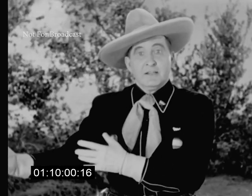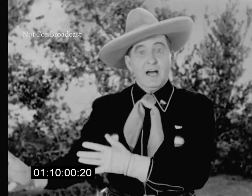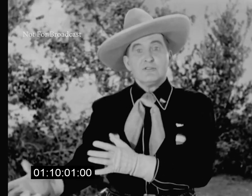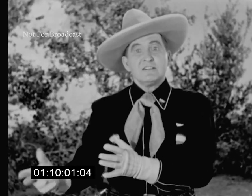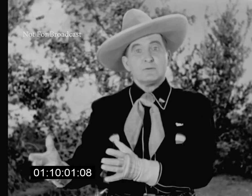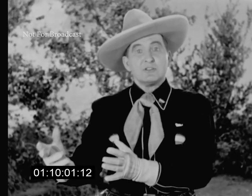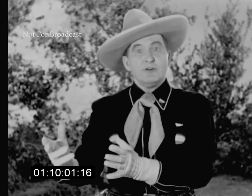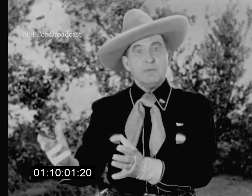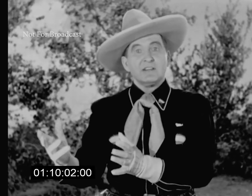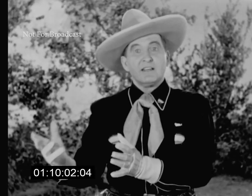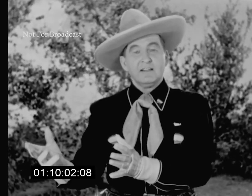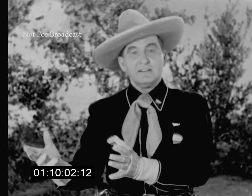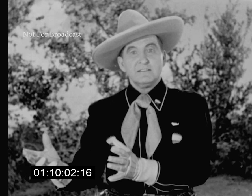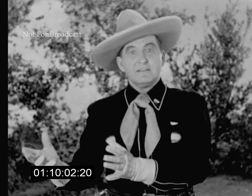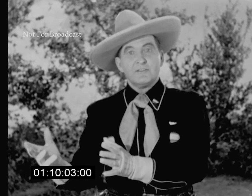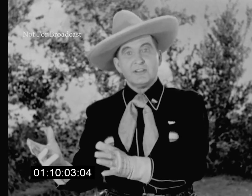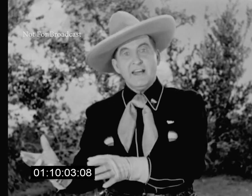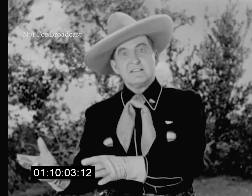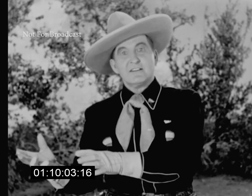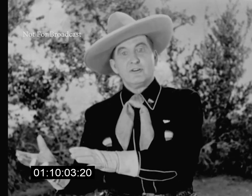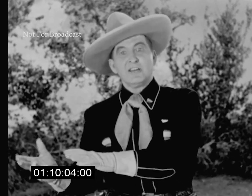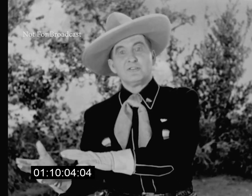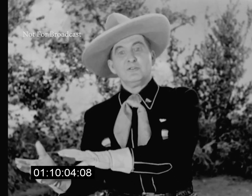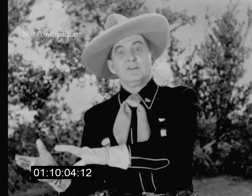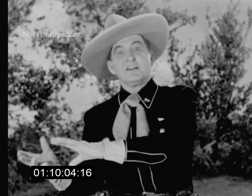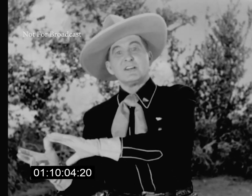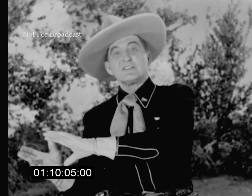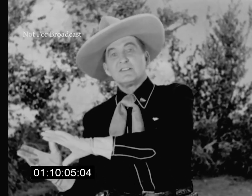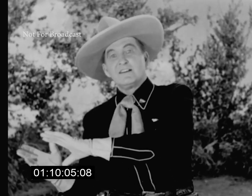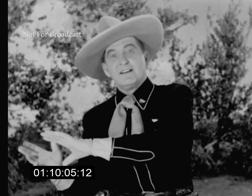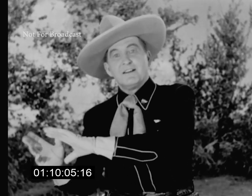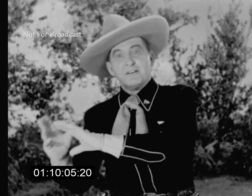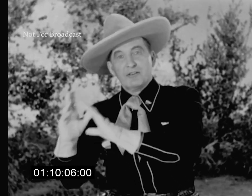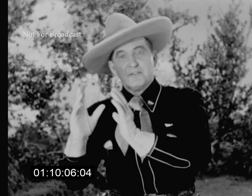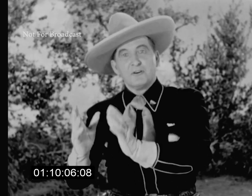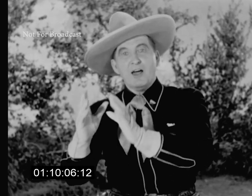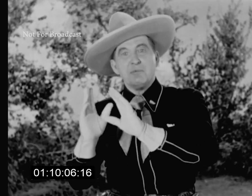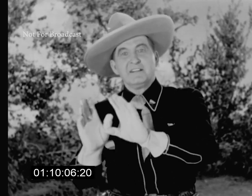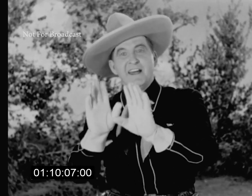Now, since it was a rabbit they killed, the dance they're going into is the rabbit dance.